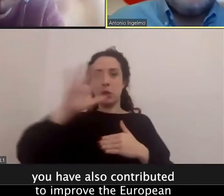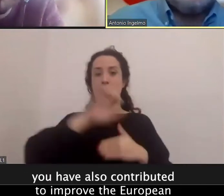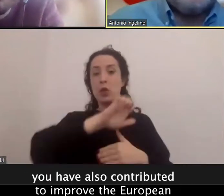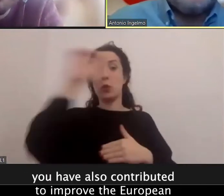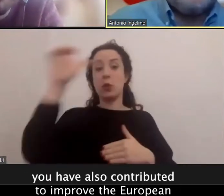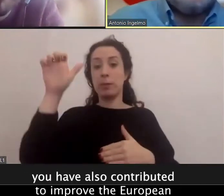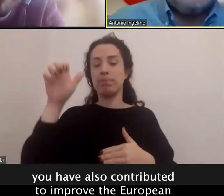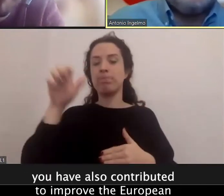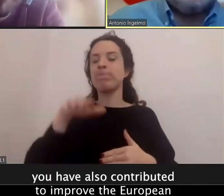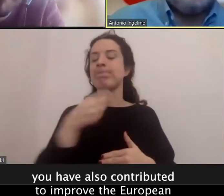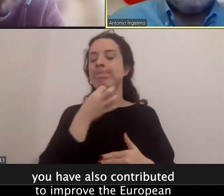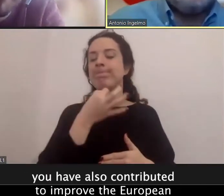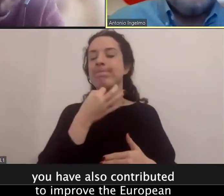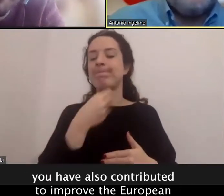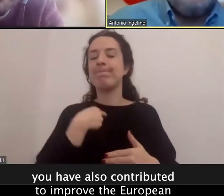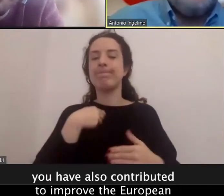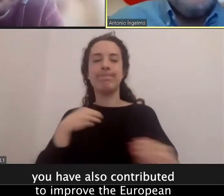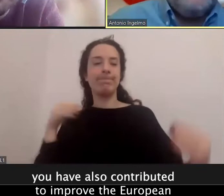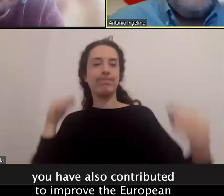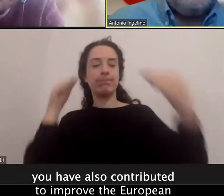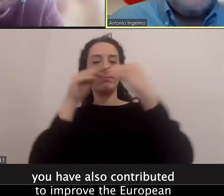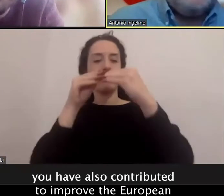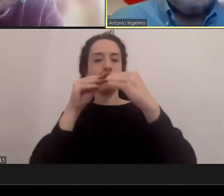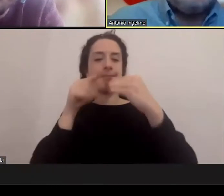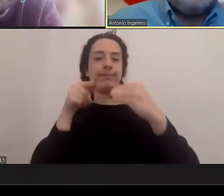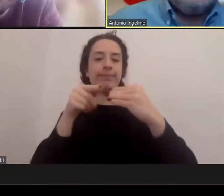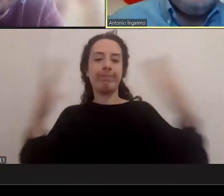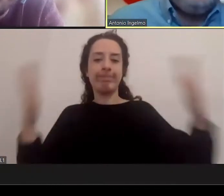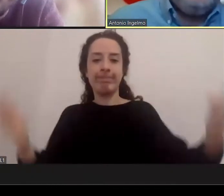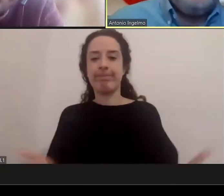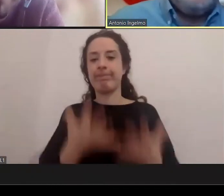have also contributed to improve European